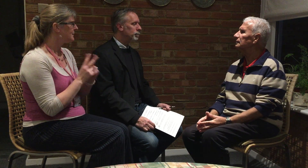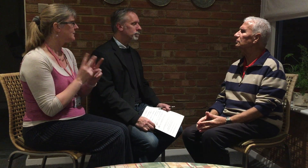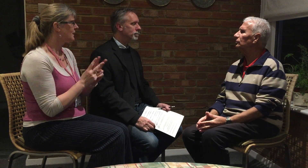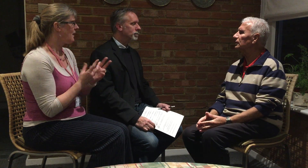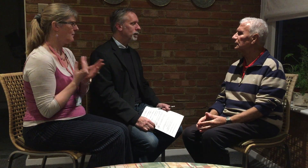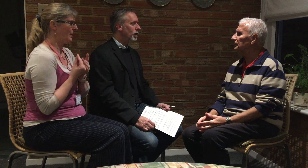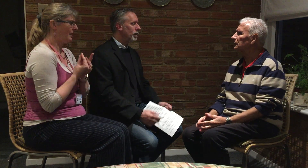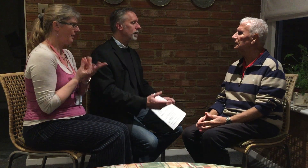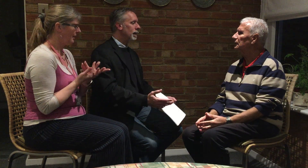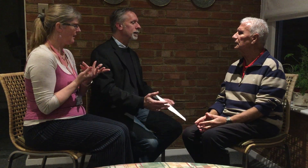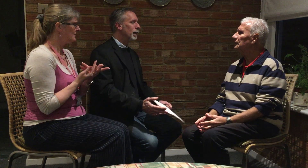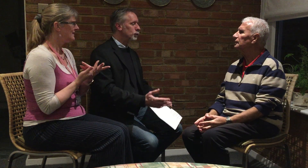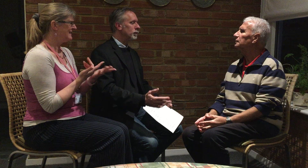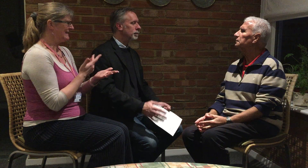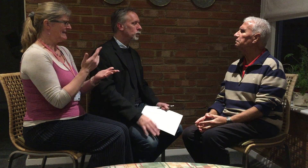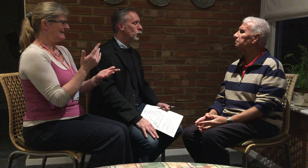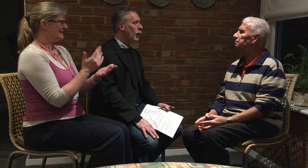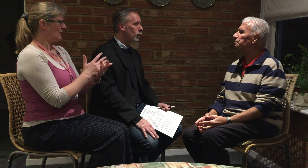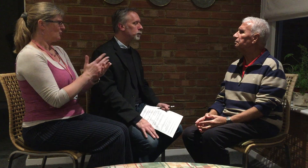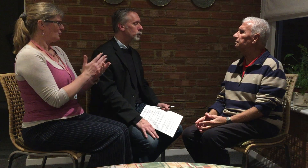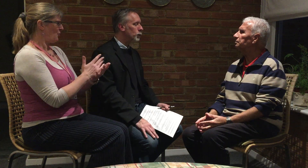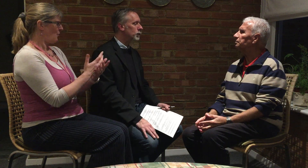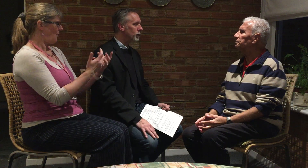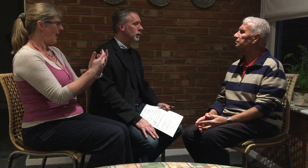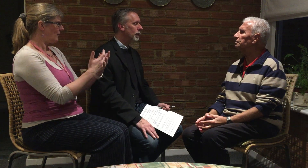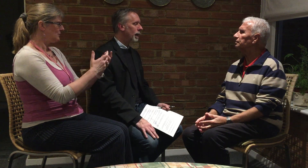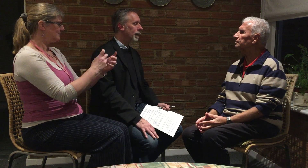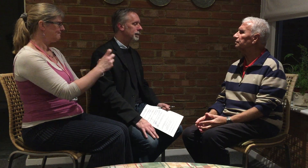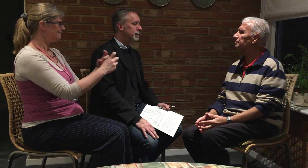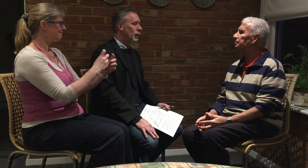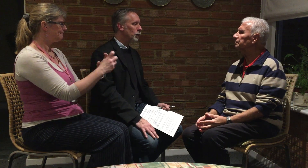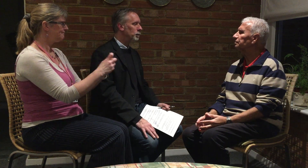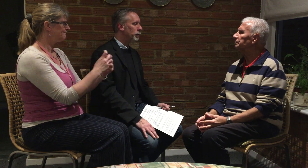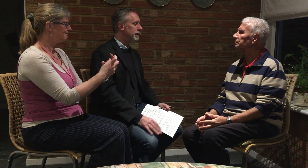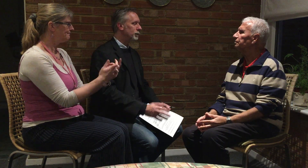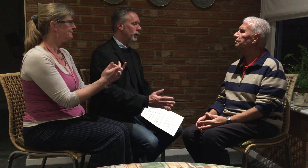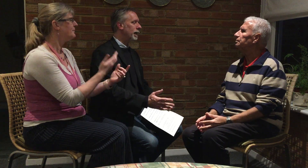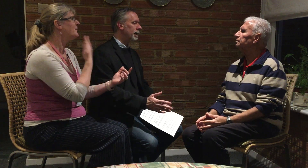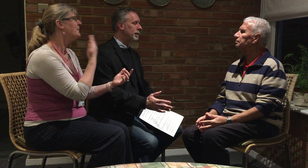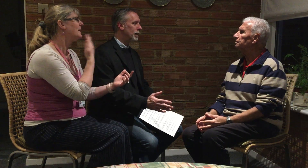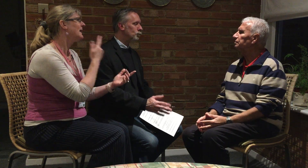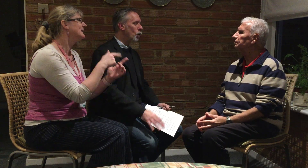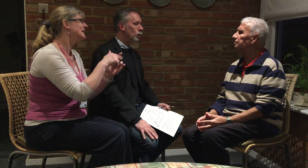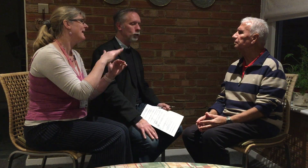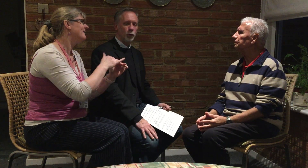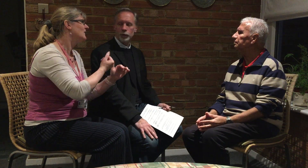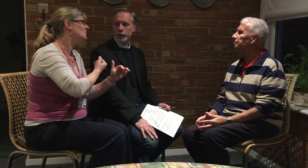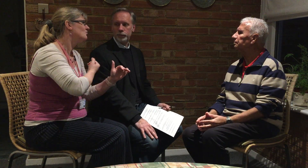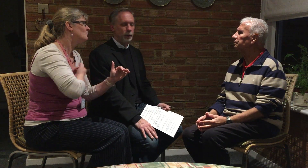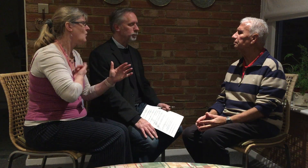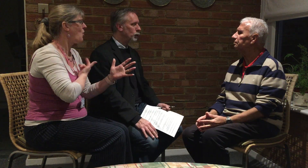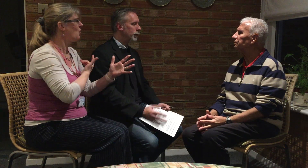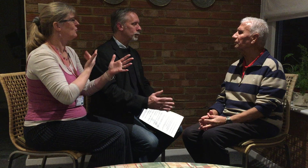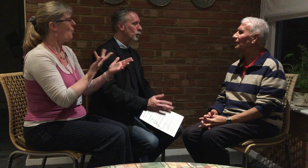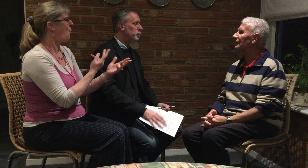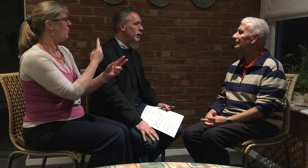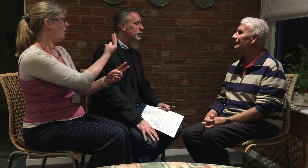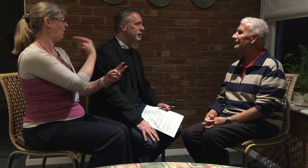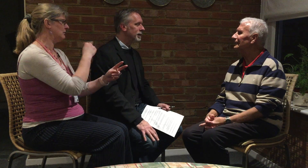I'm a little unsure how to do so. And so please, if I get anything wrong or if I'm looking at the wrong person,